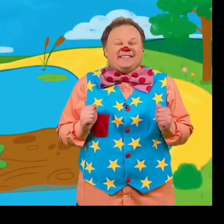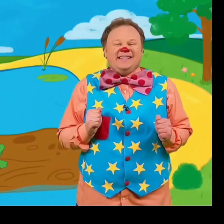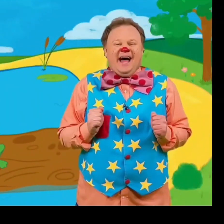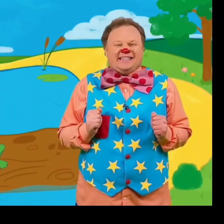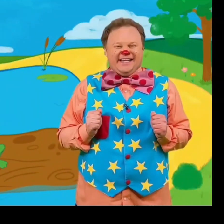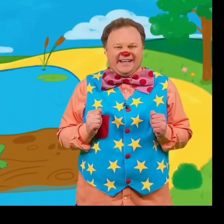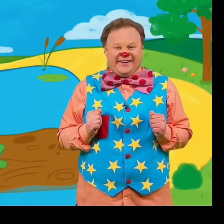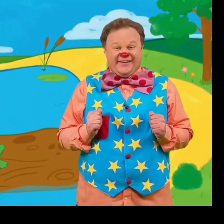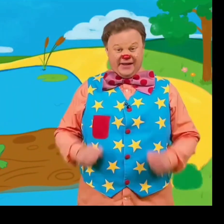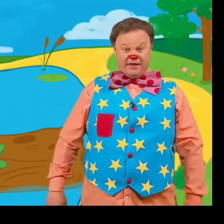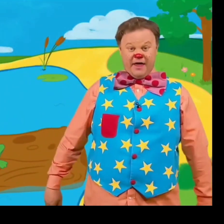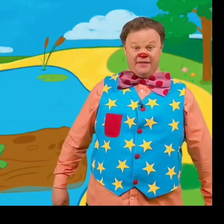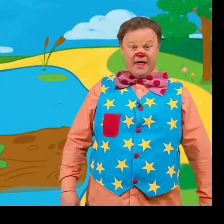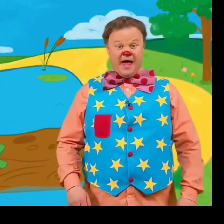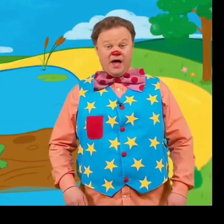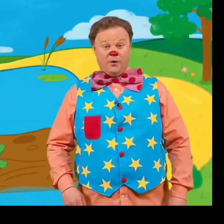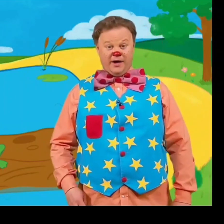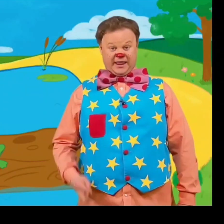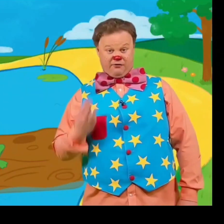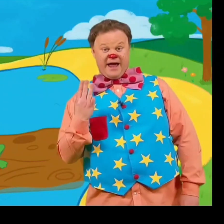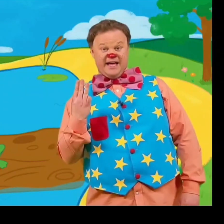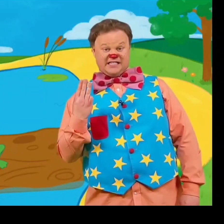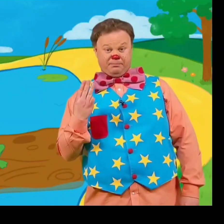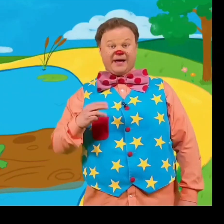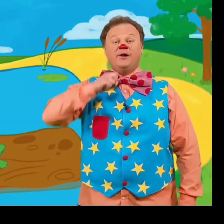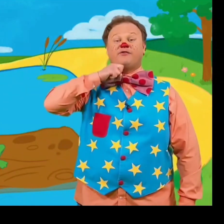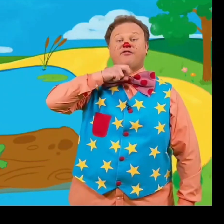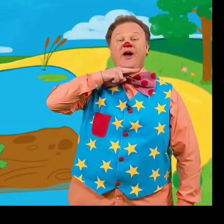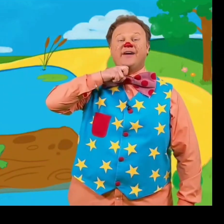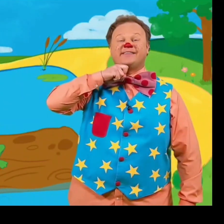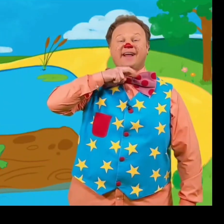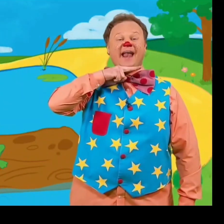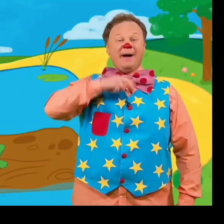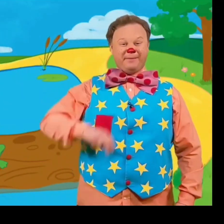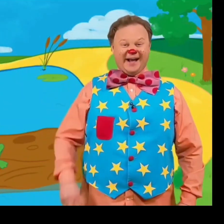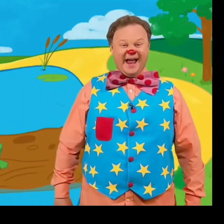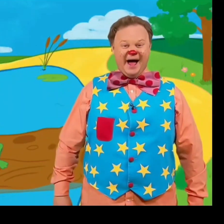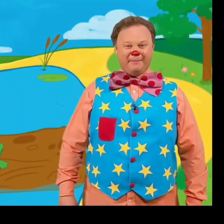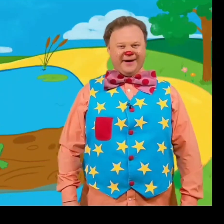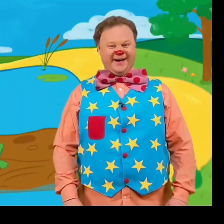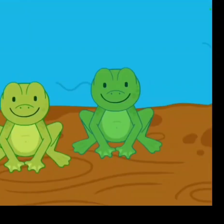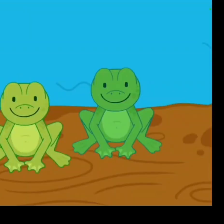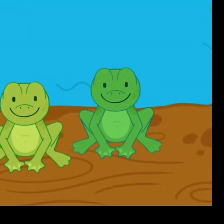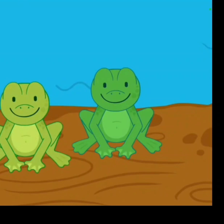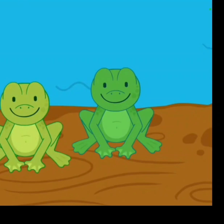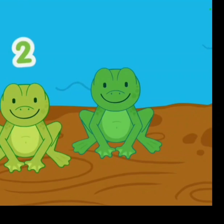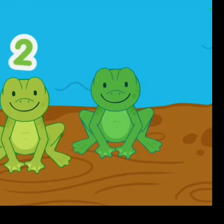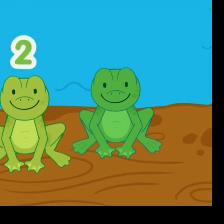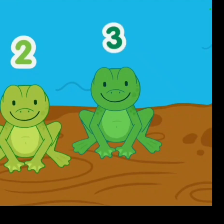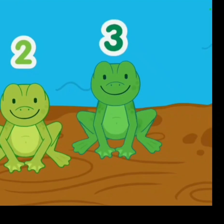was nice and cool. Then there were three speckled frogs. Glub, glub. One, two,